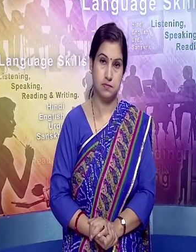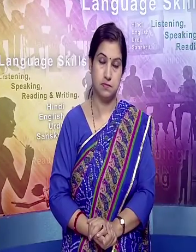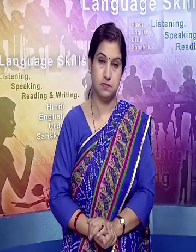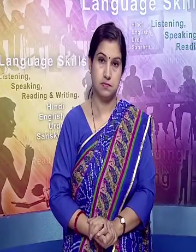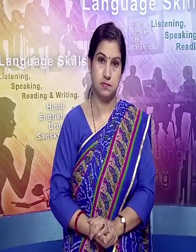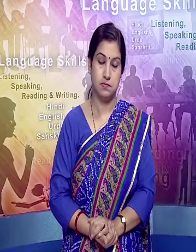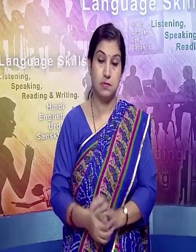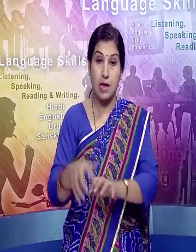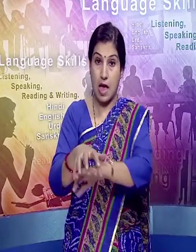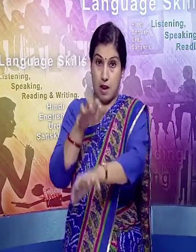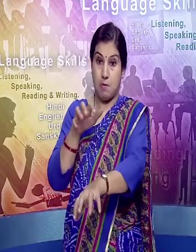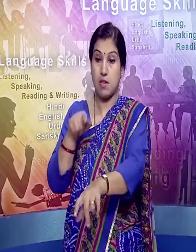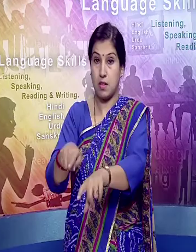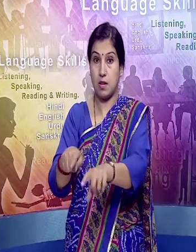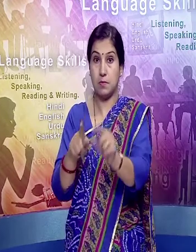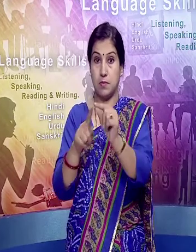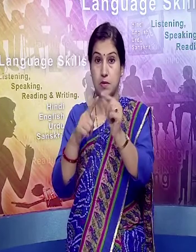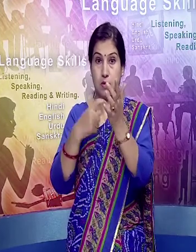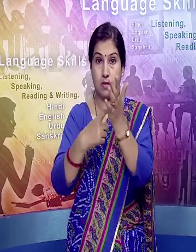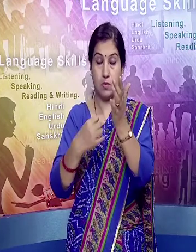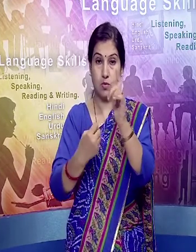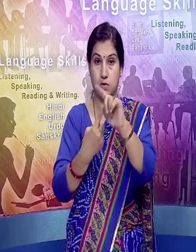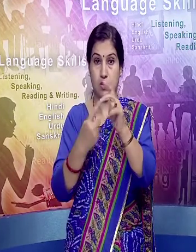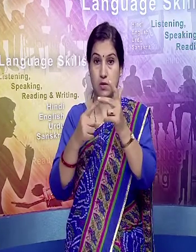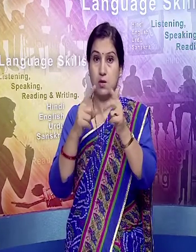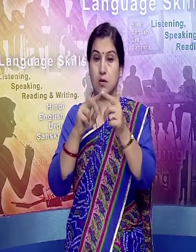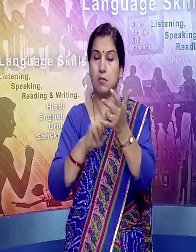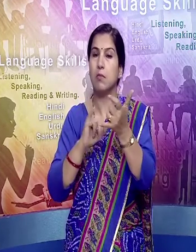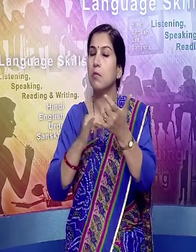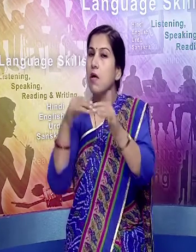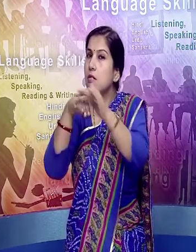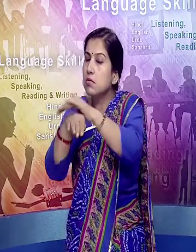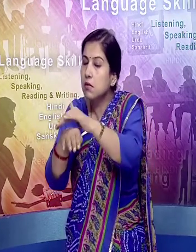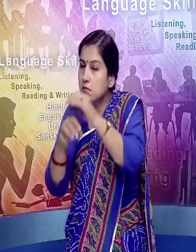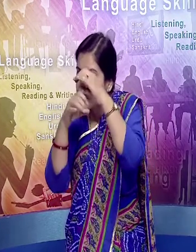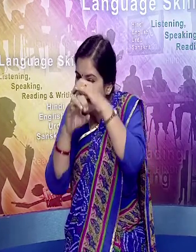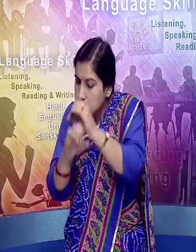Animal protein contains essential amino acids